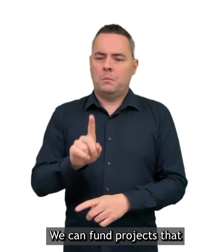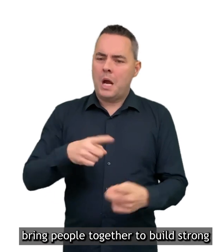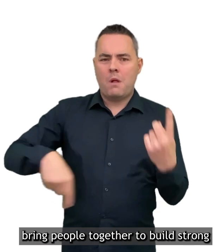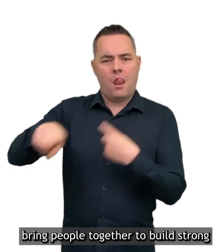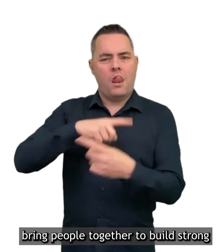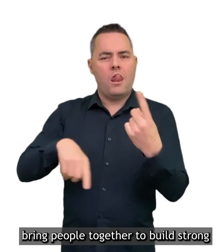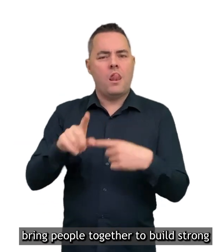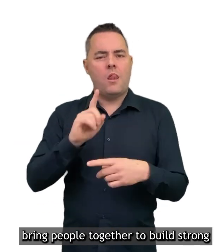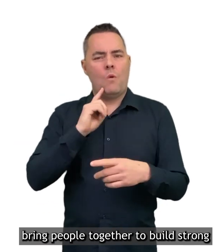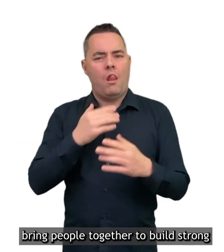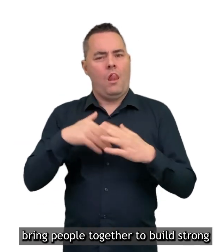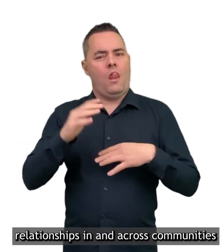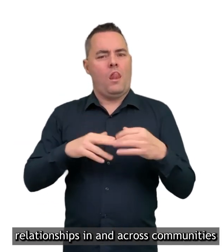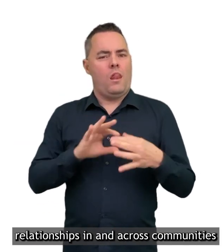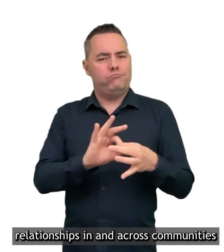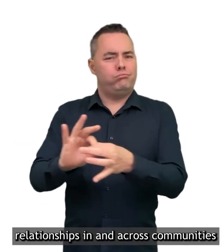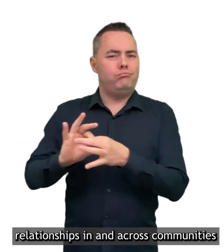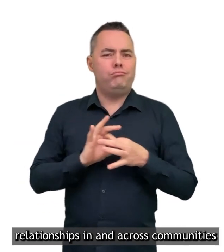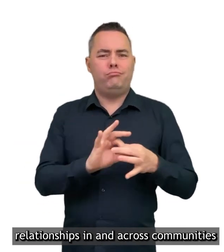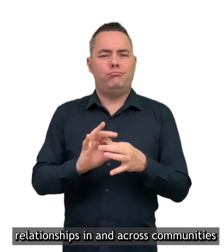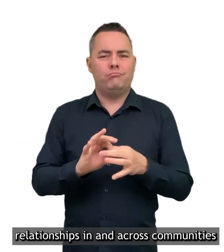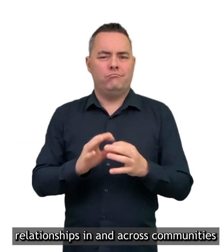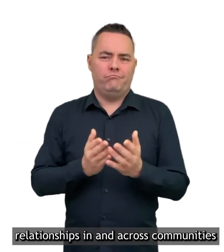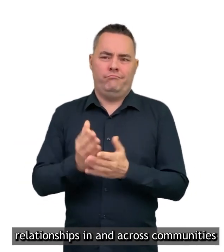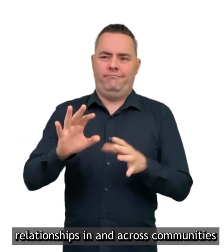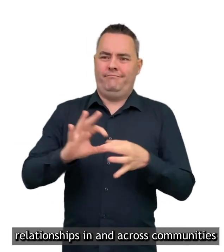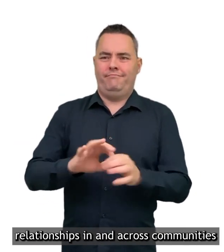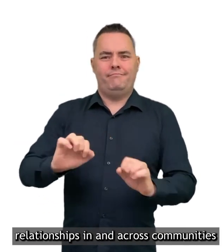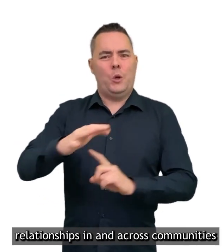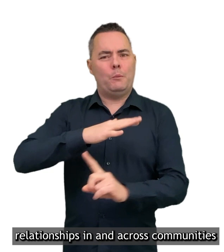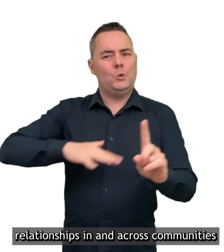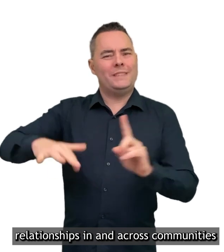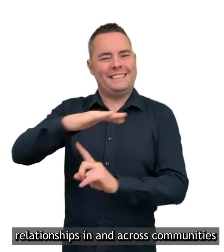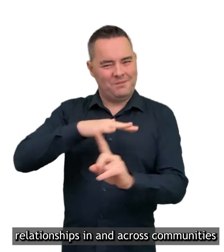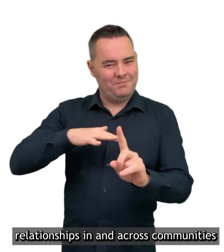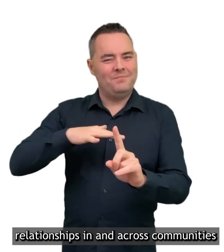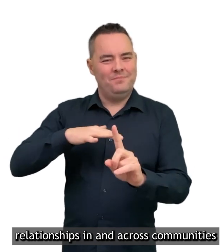bring people together to build strong relationships in and across communities,